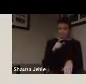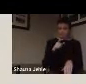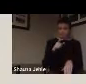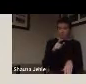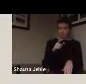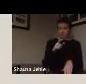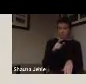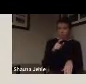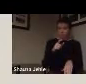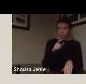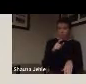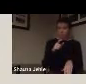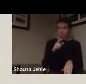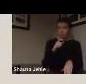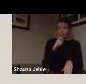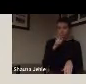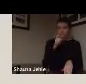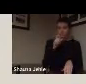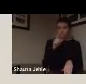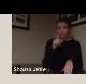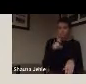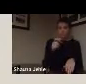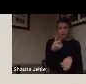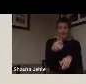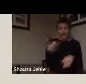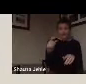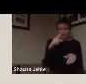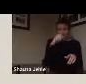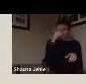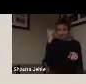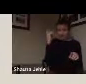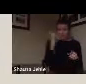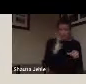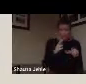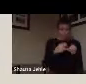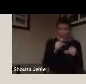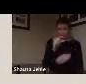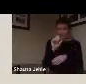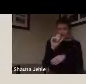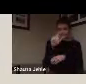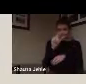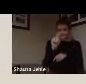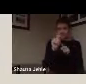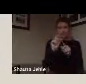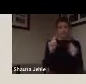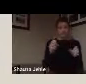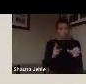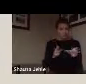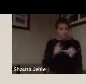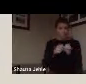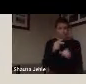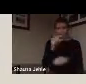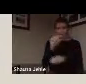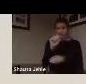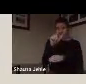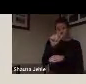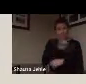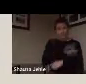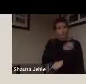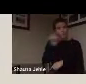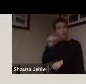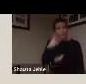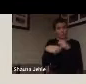UND to join GSLT to serve. You would join GSLT, go to the year in